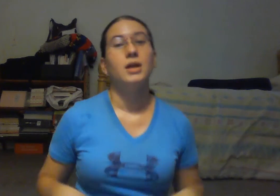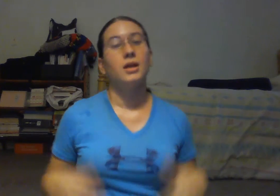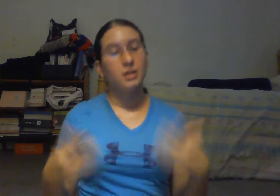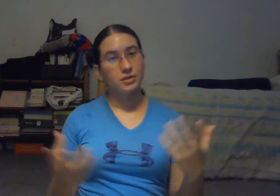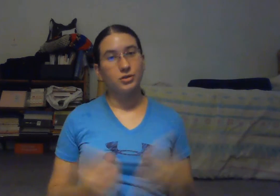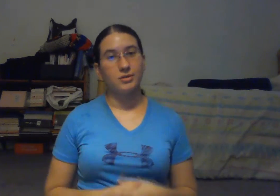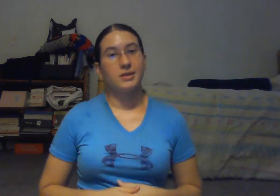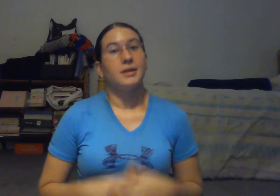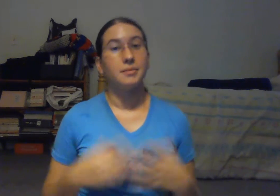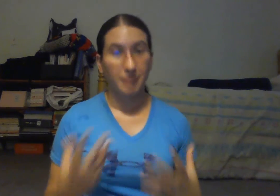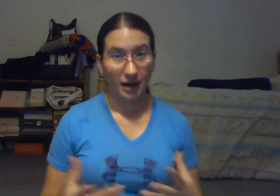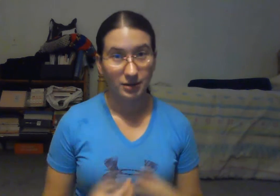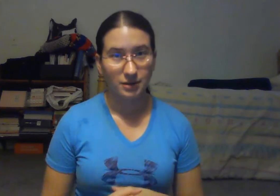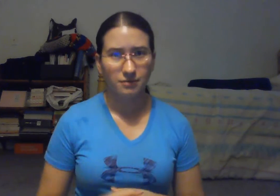Then let's do it imperative.